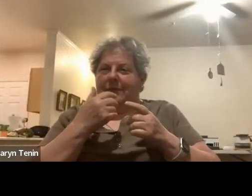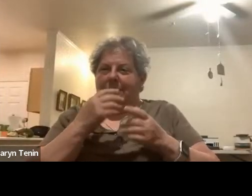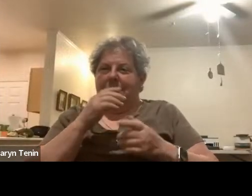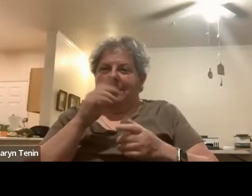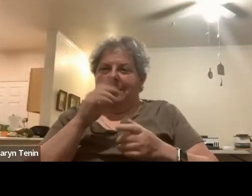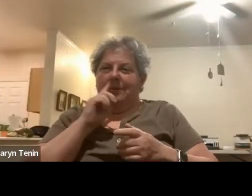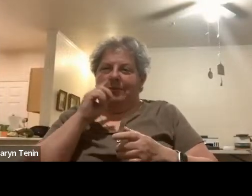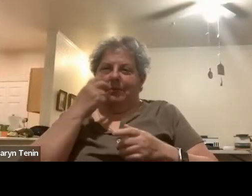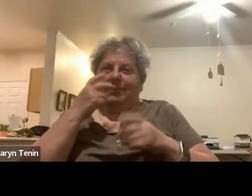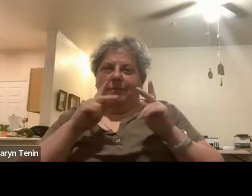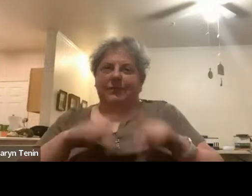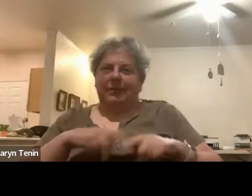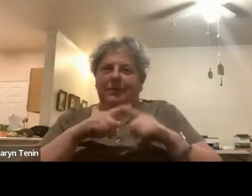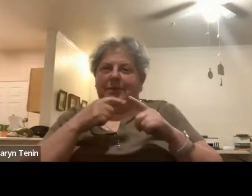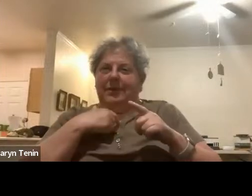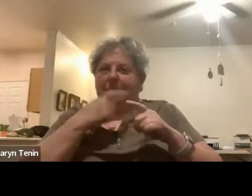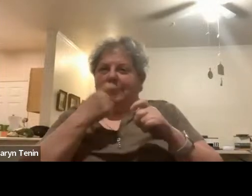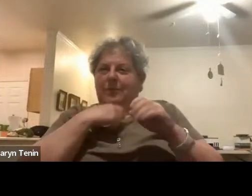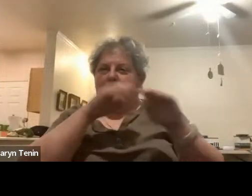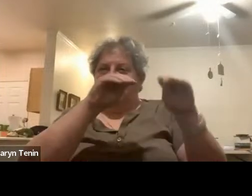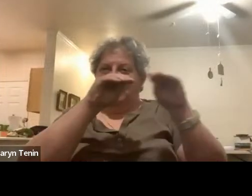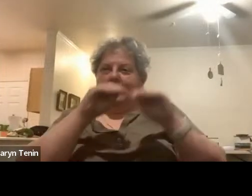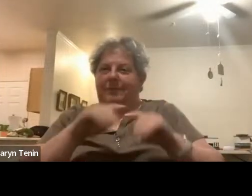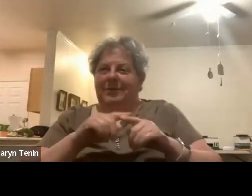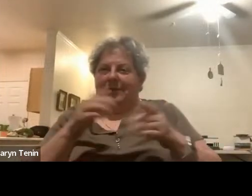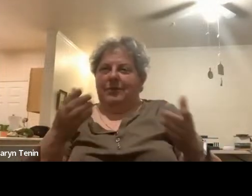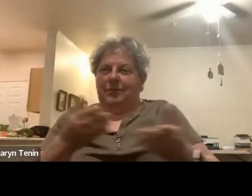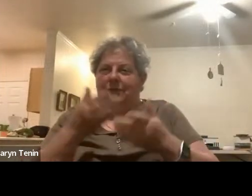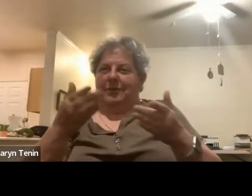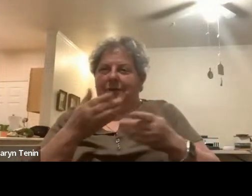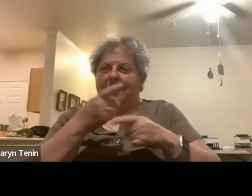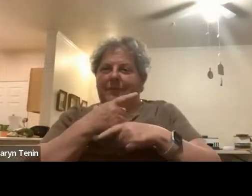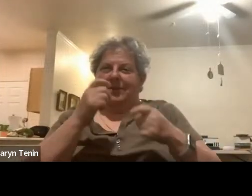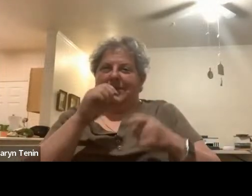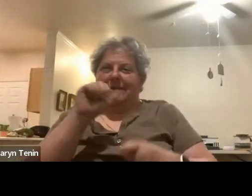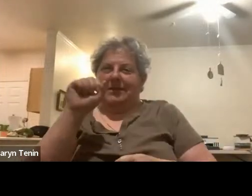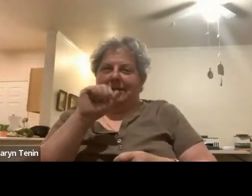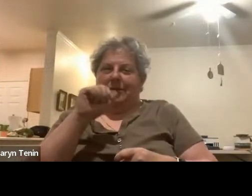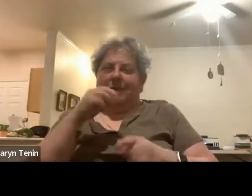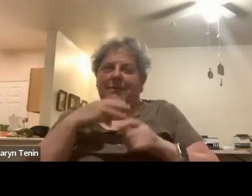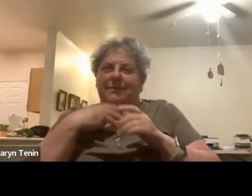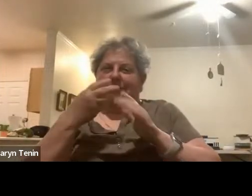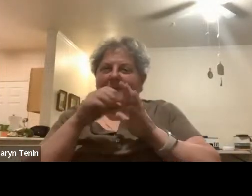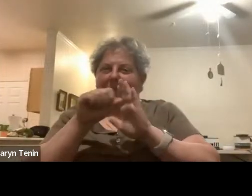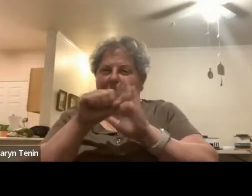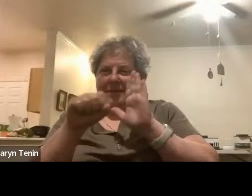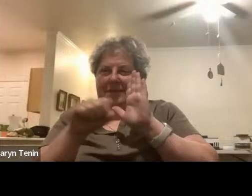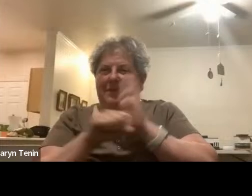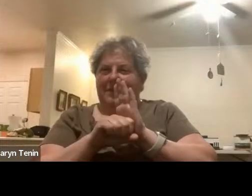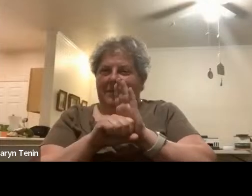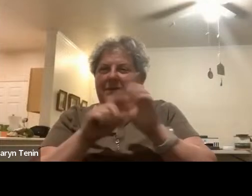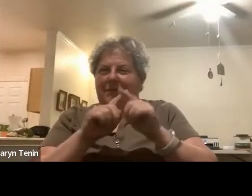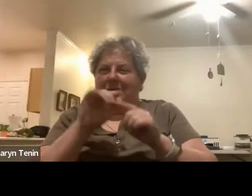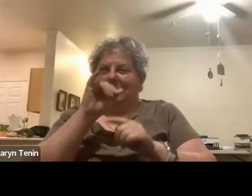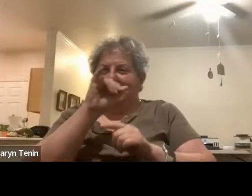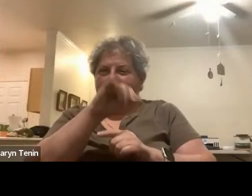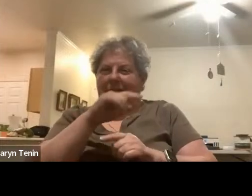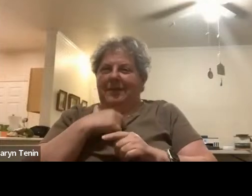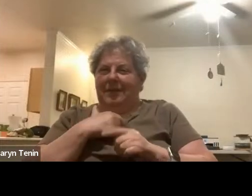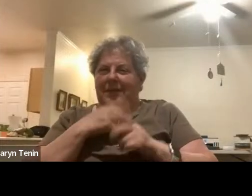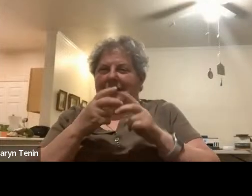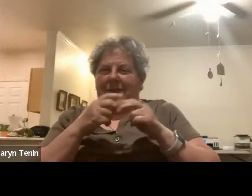and I'm speaking to you from Phoenix. I'm a deafblind individual who moved here